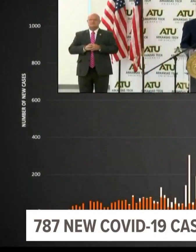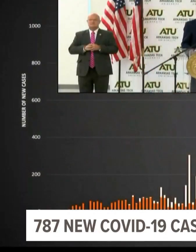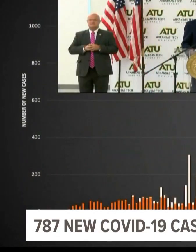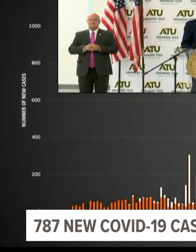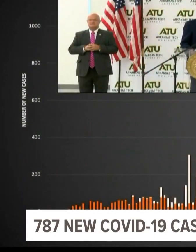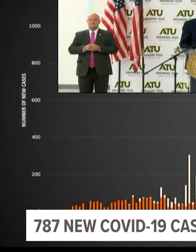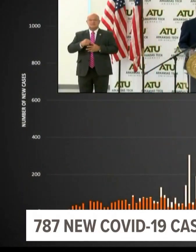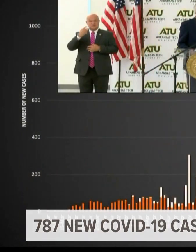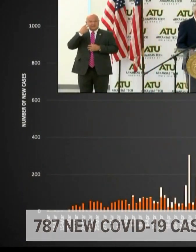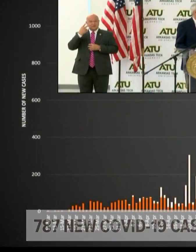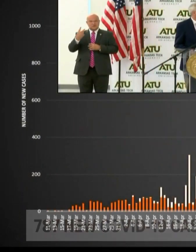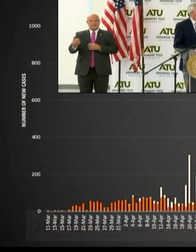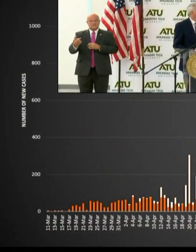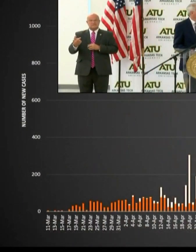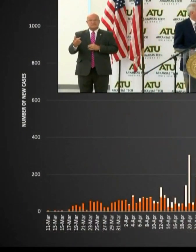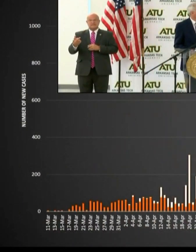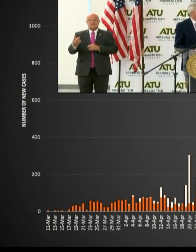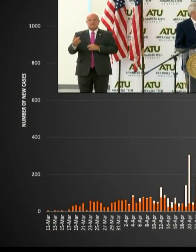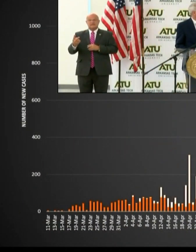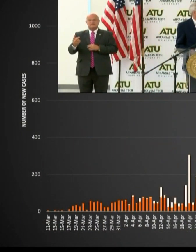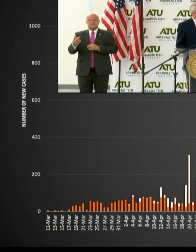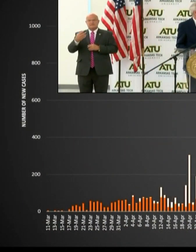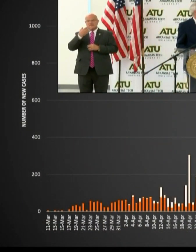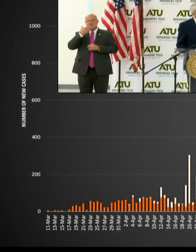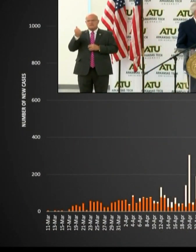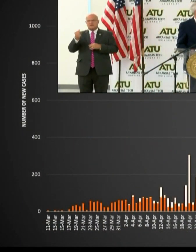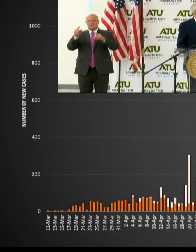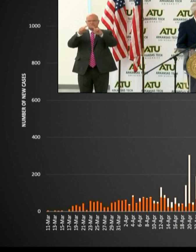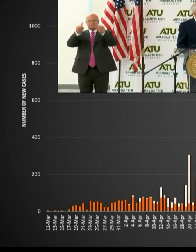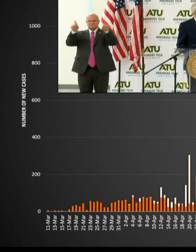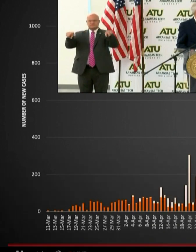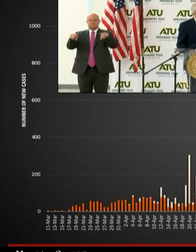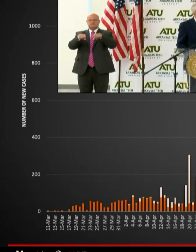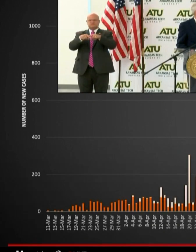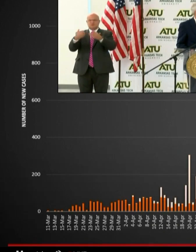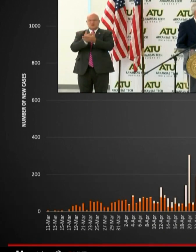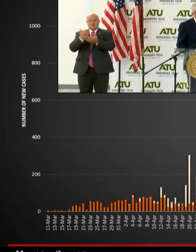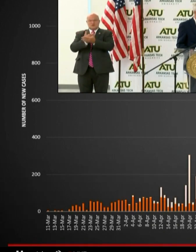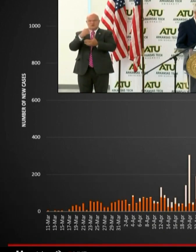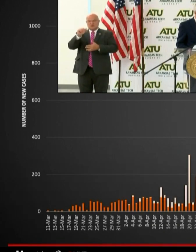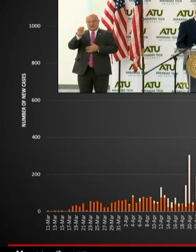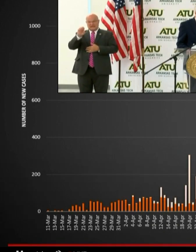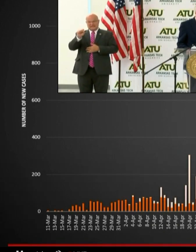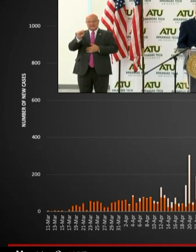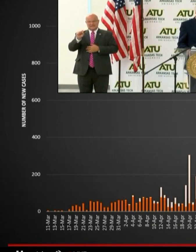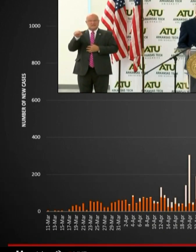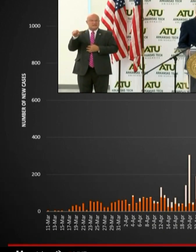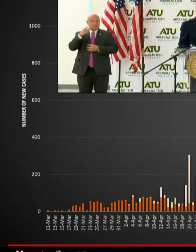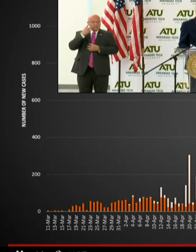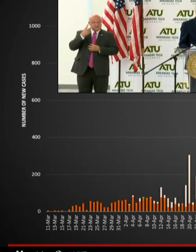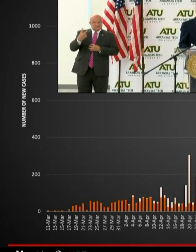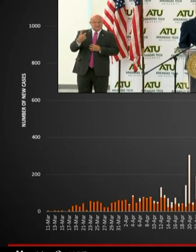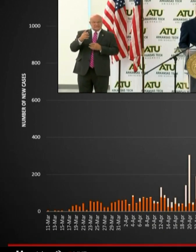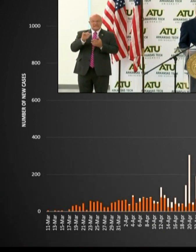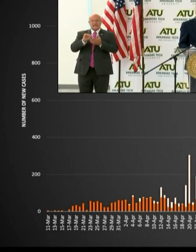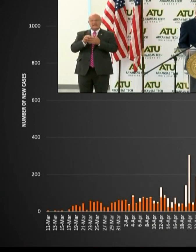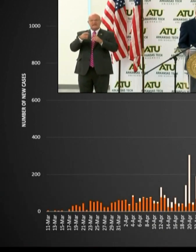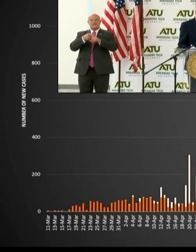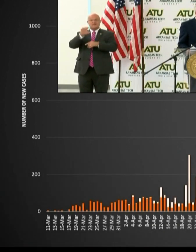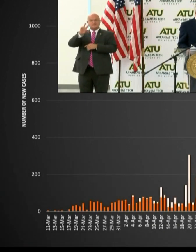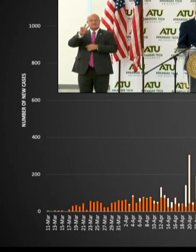graphs, you can see in better form the new cases, and you can see that of